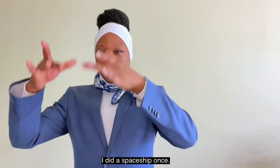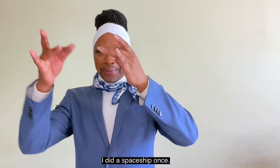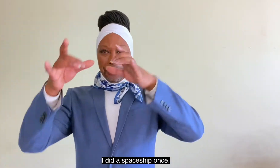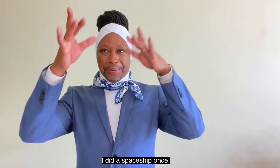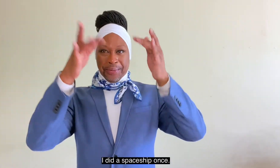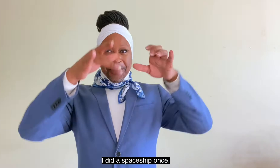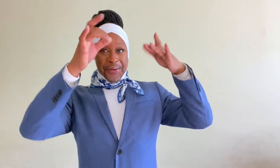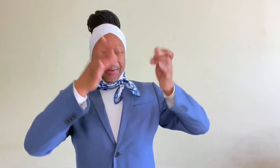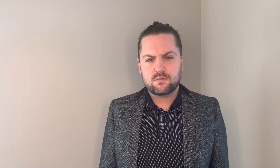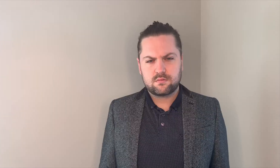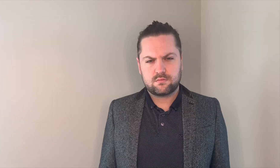once.